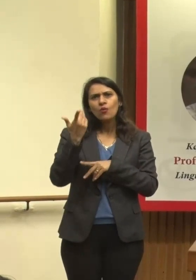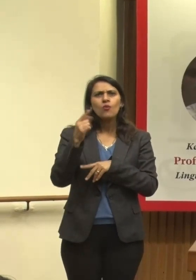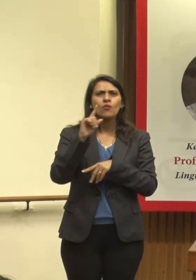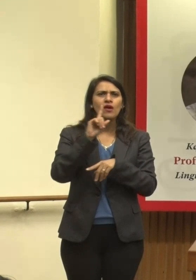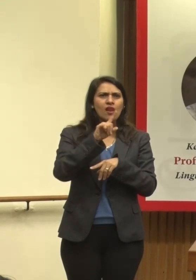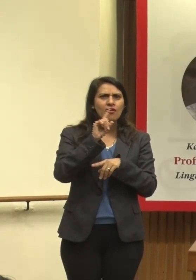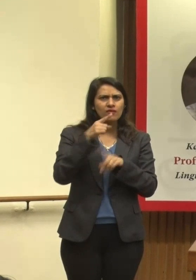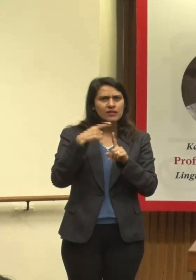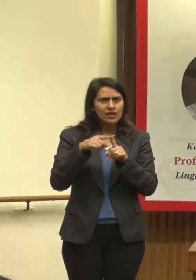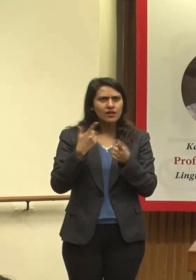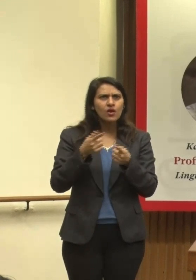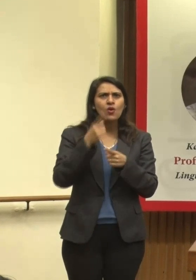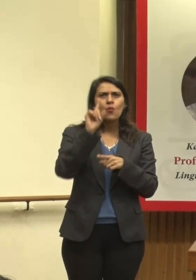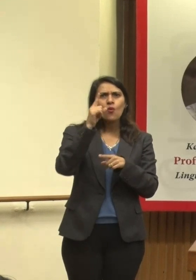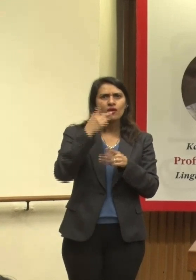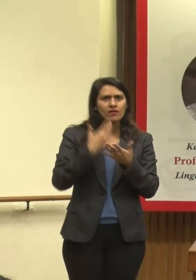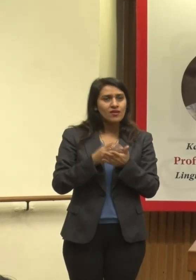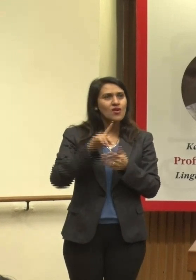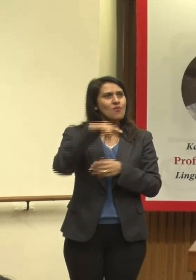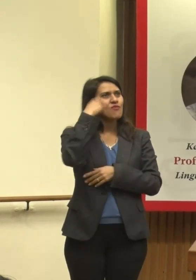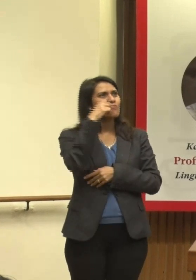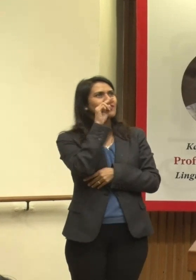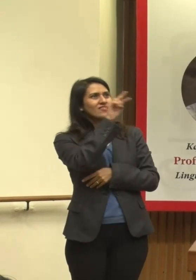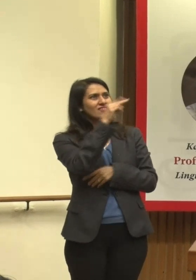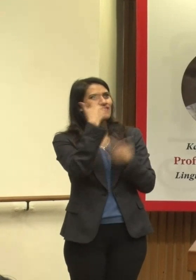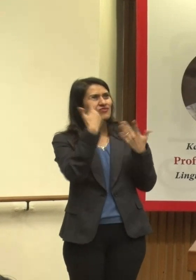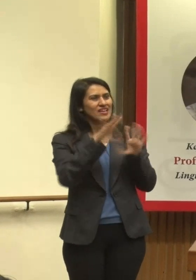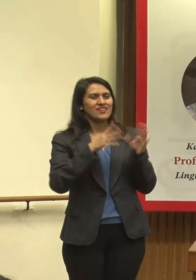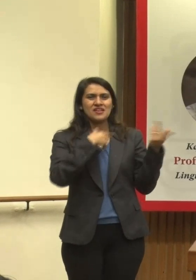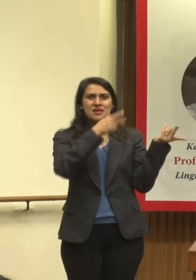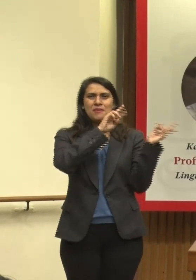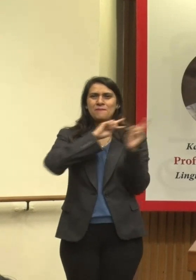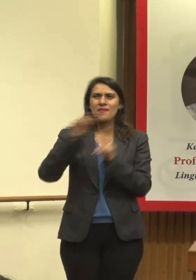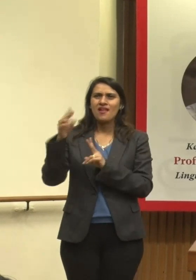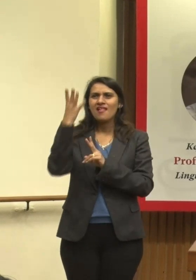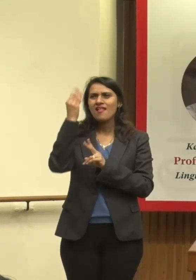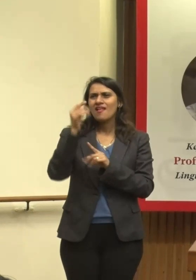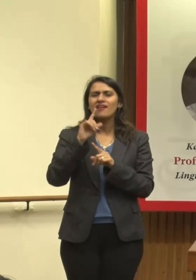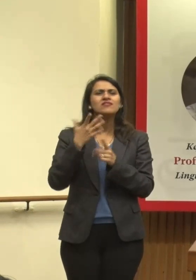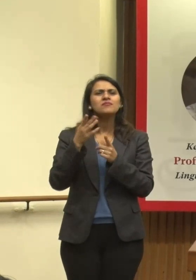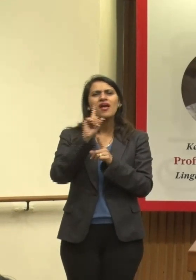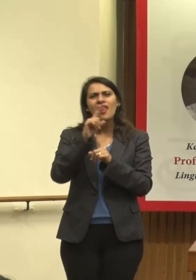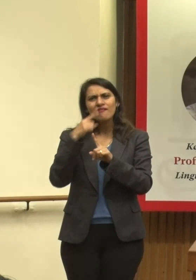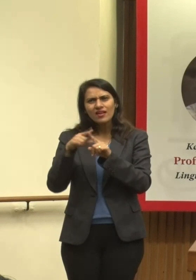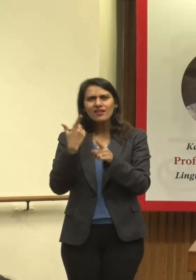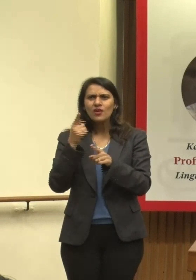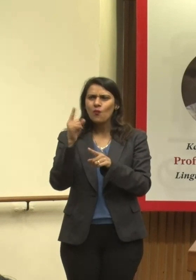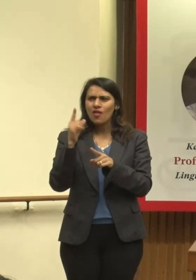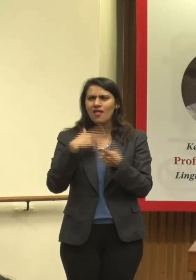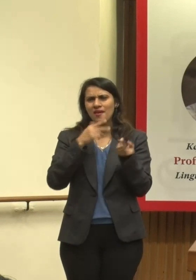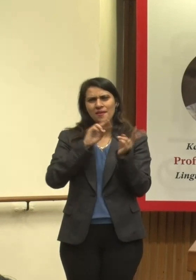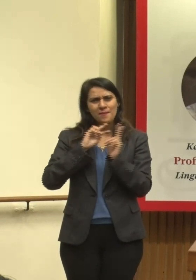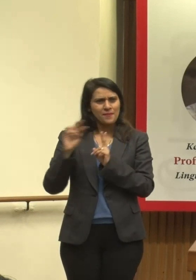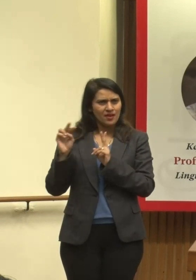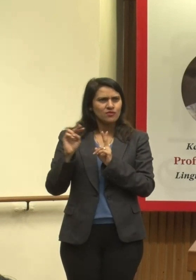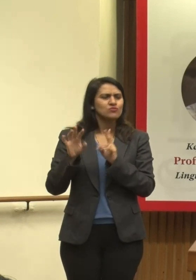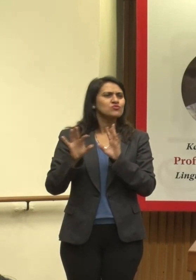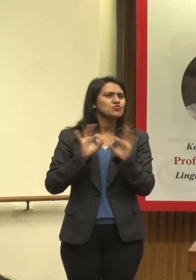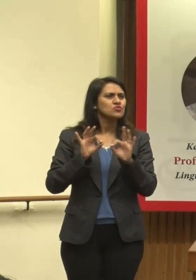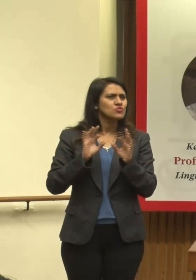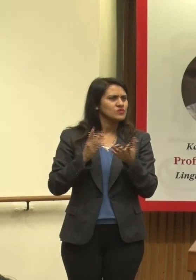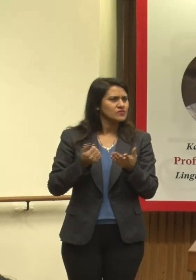or 1:30 after seeing a movie or going to places of which one is fond